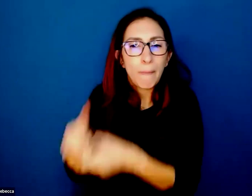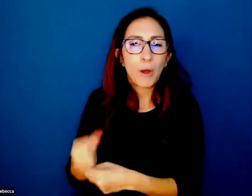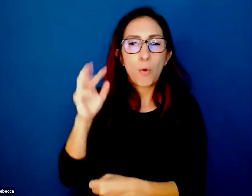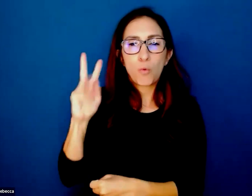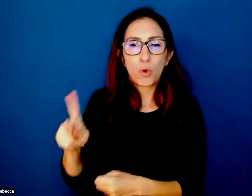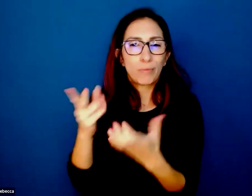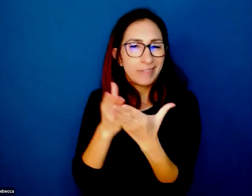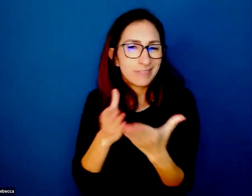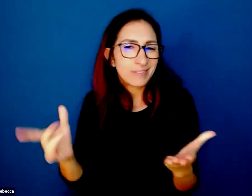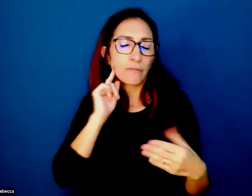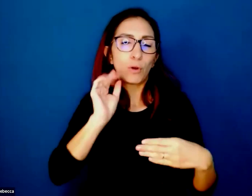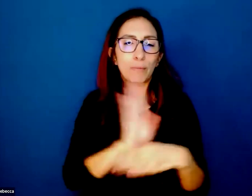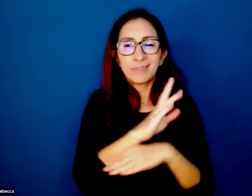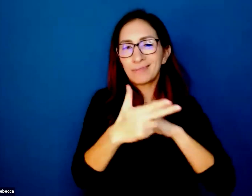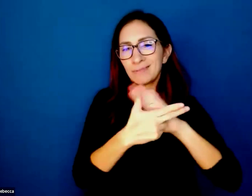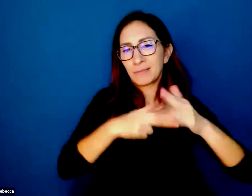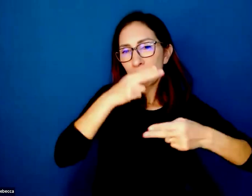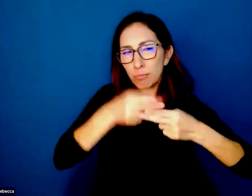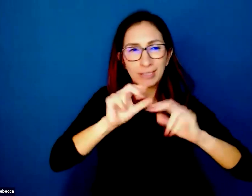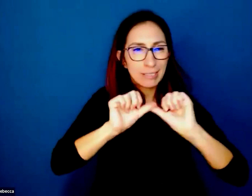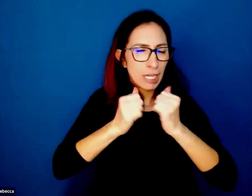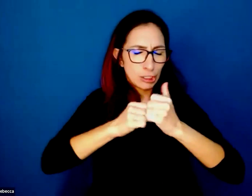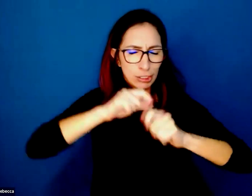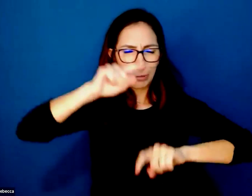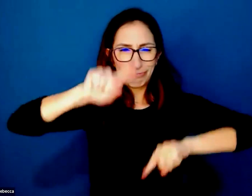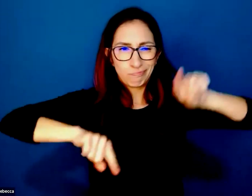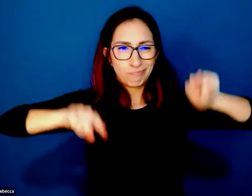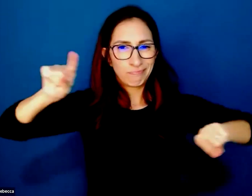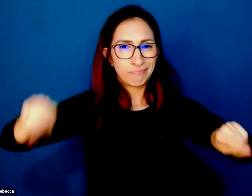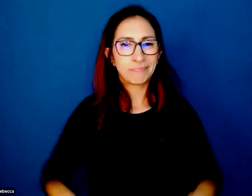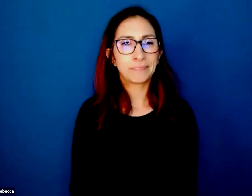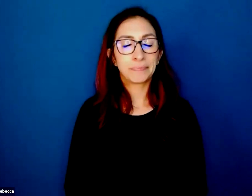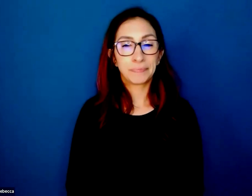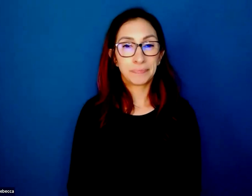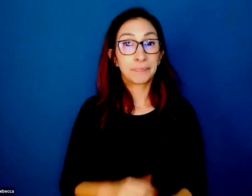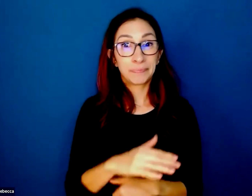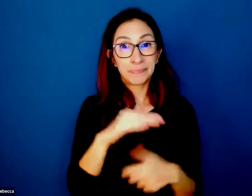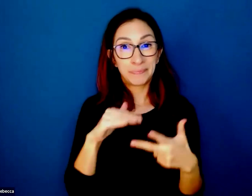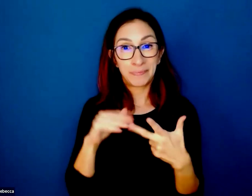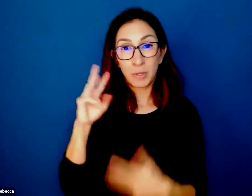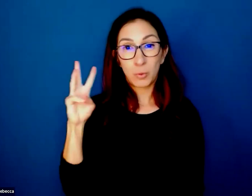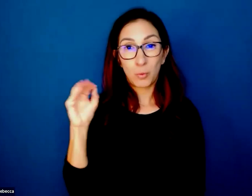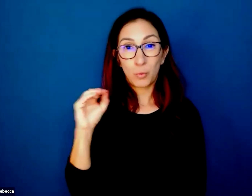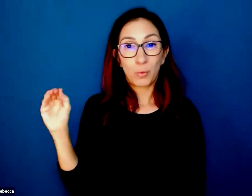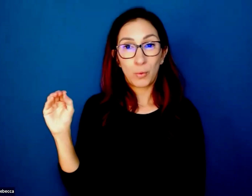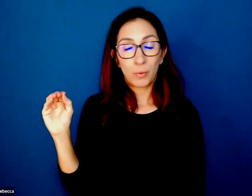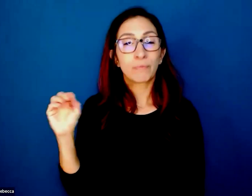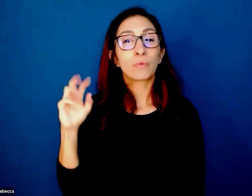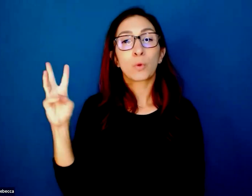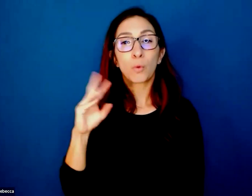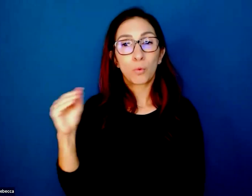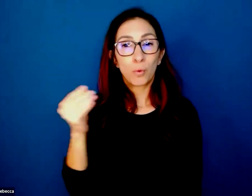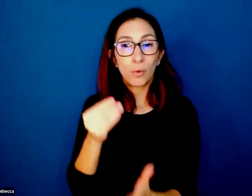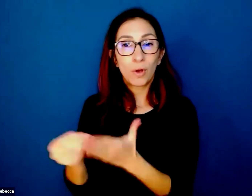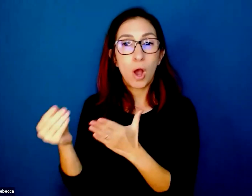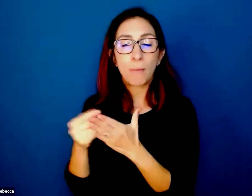of all sizes. Platinum sponsor, Woo. WooCommerce is the open source e-commerce platform built on